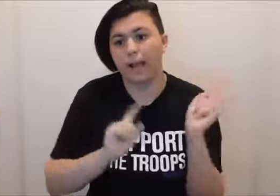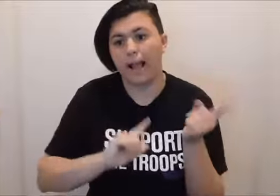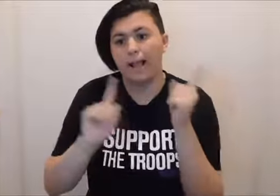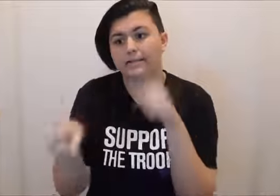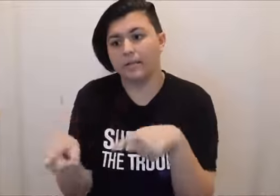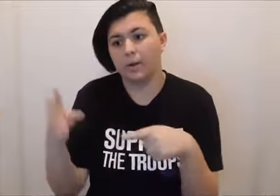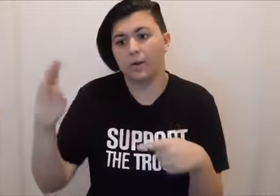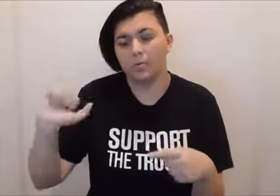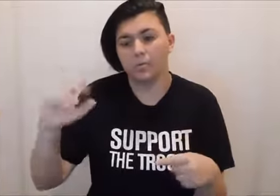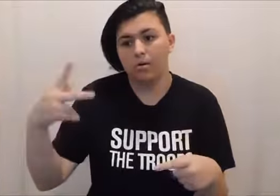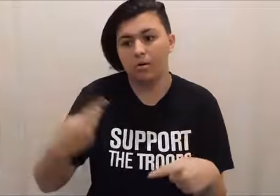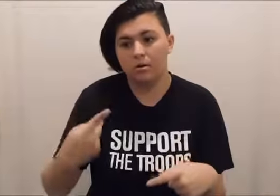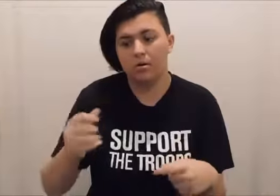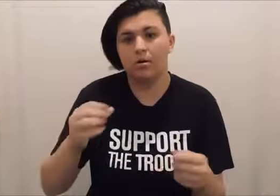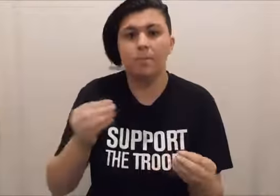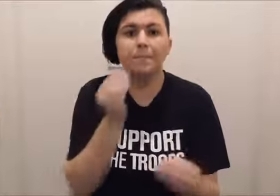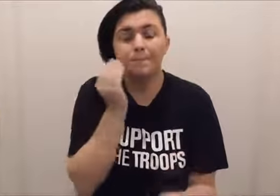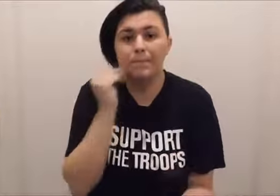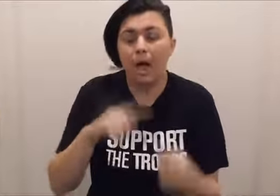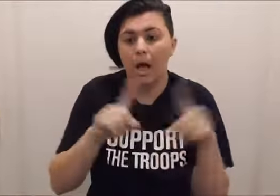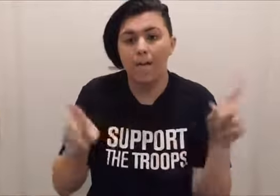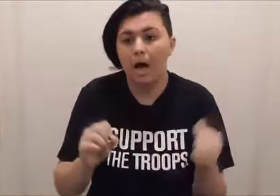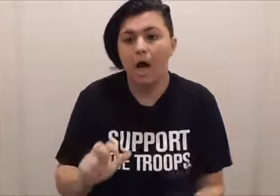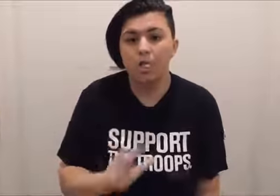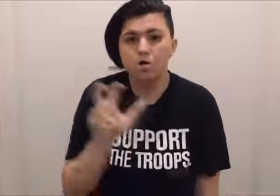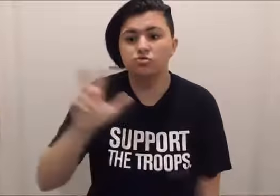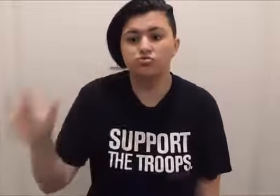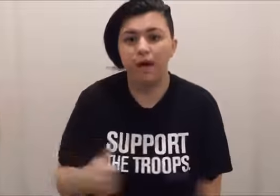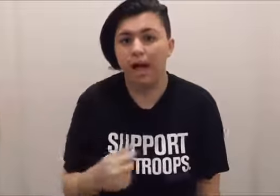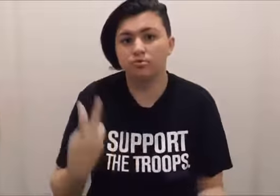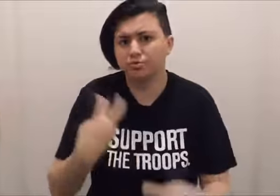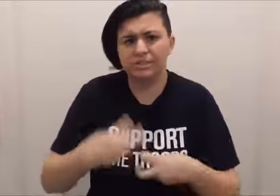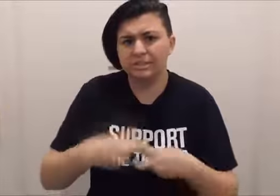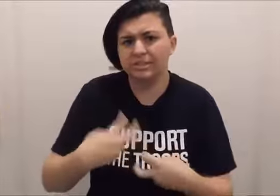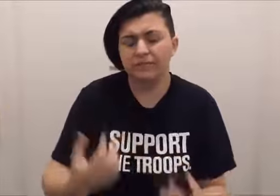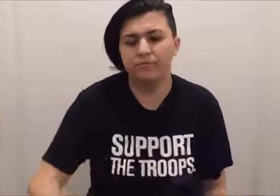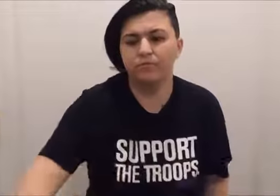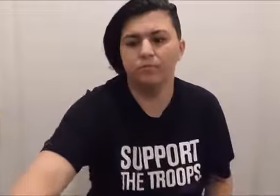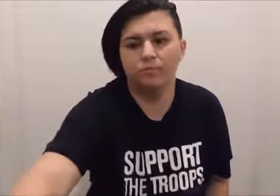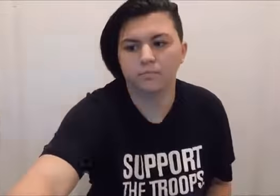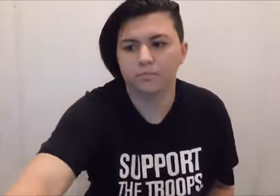people and obstacles.